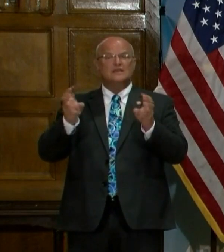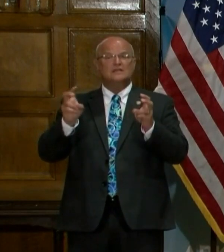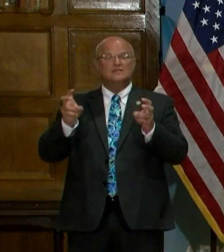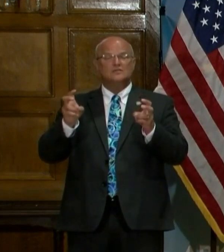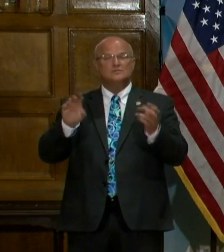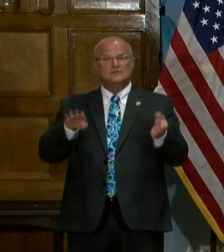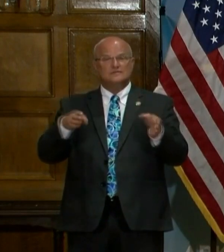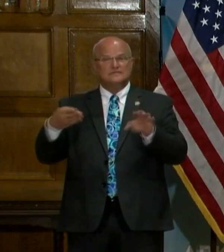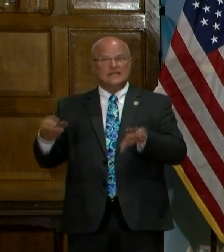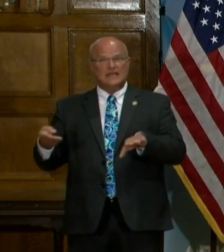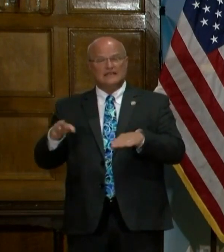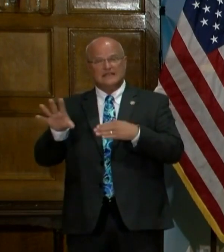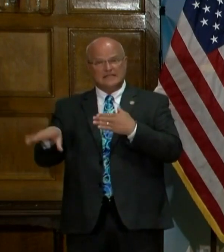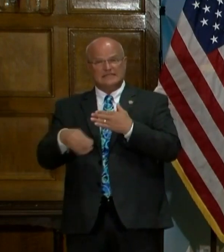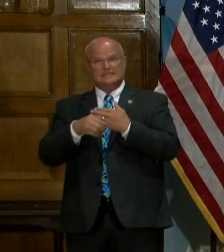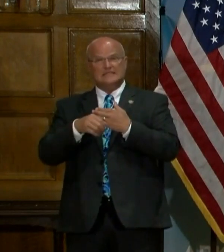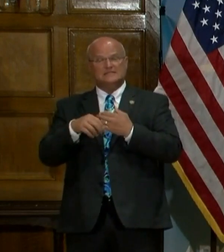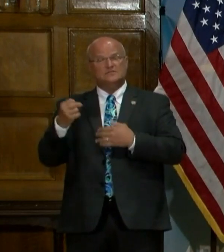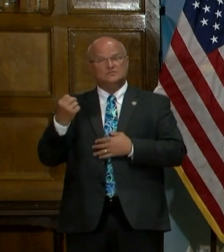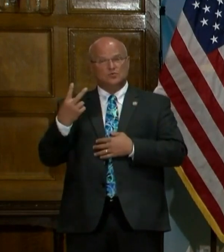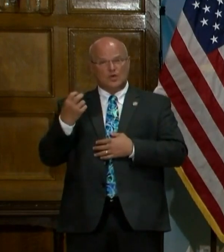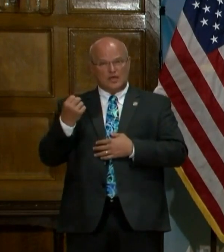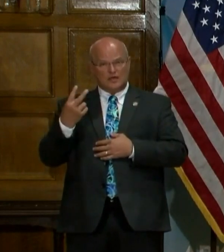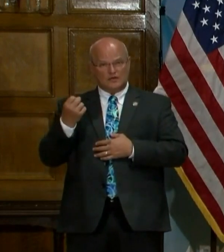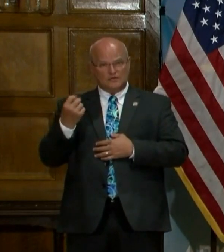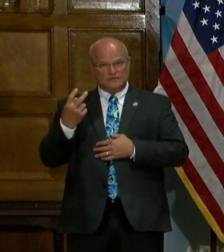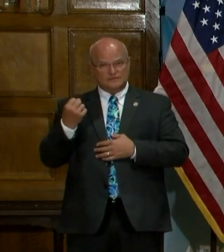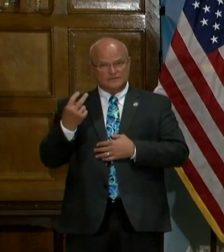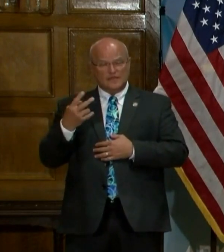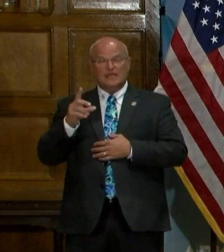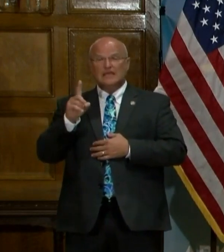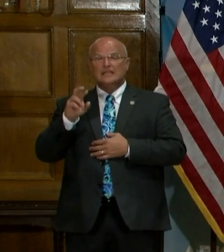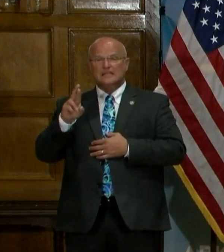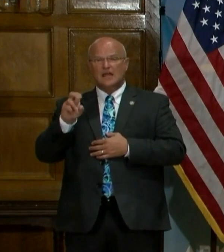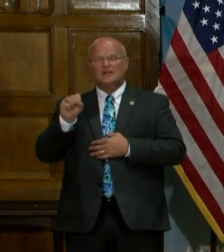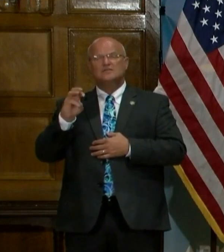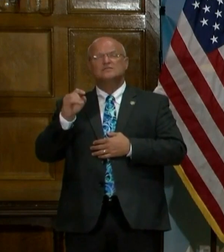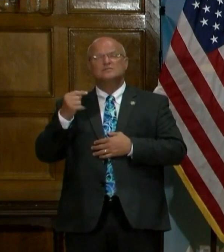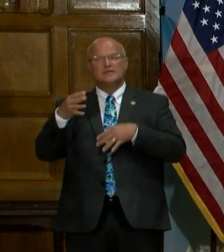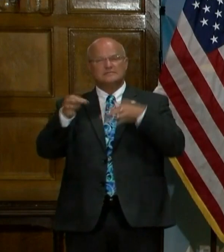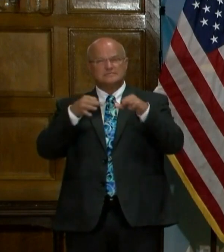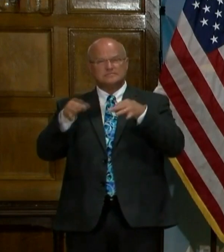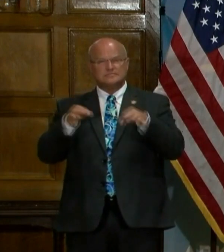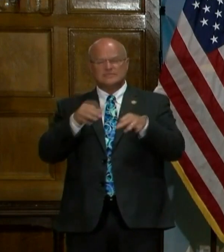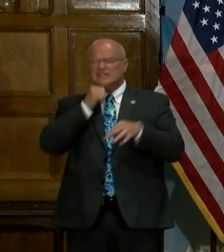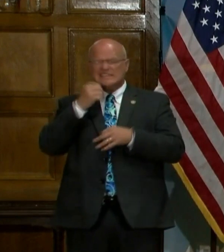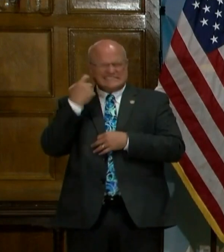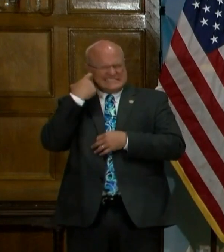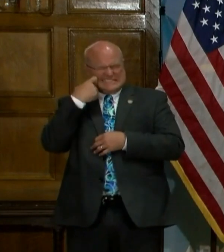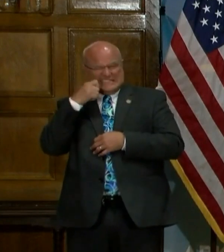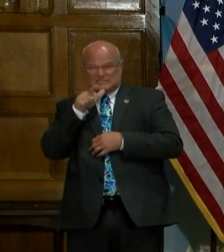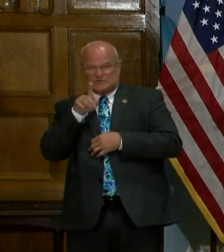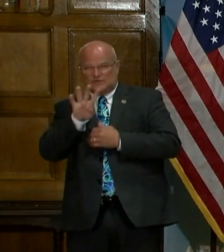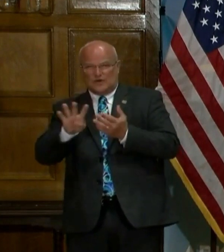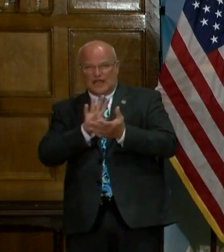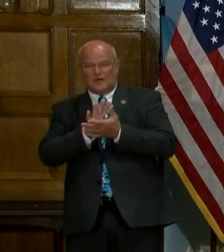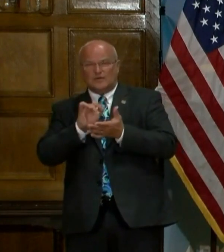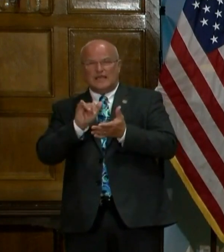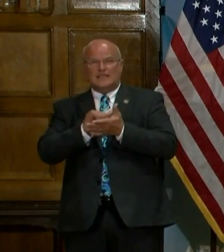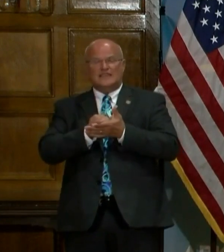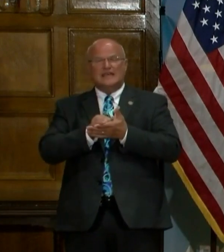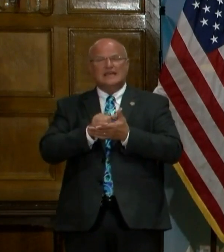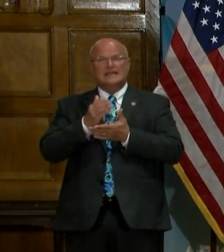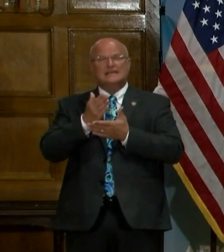of deaths, we've had an additional 12, and as Dr. Smith will point out, that's not within the last 24 hours. That's just